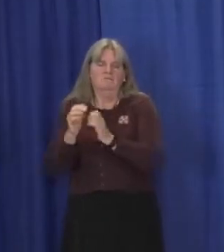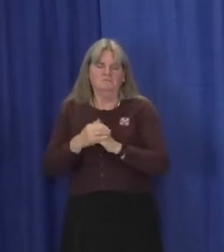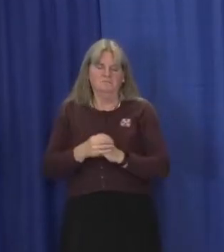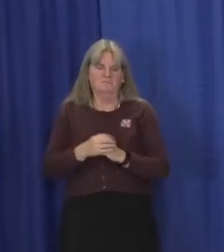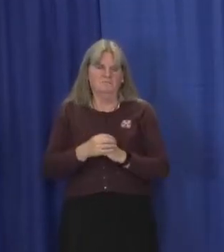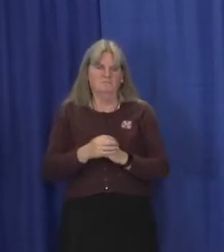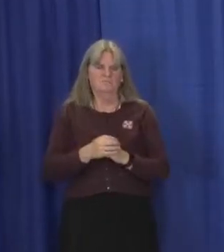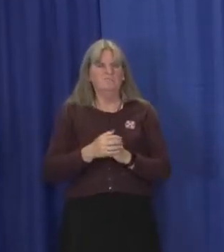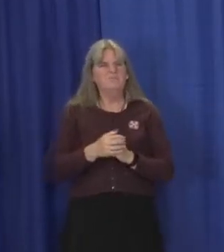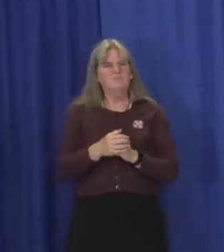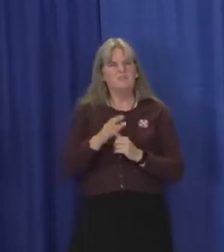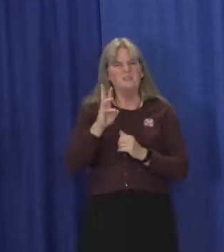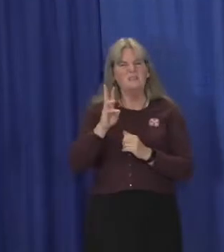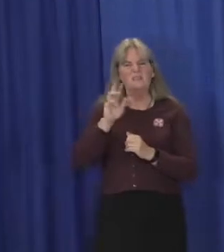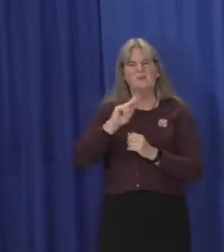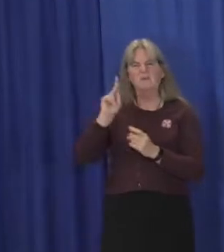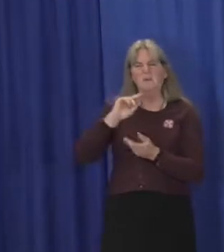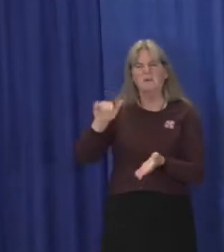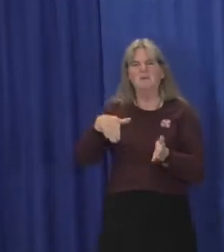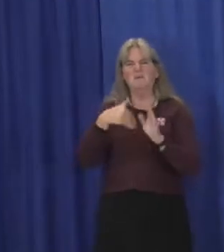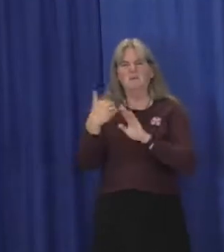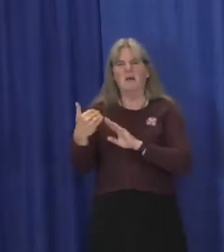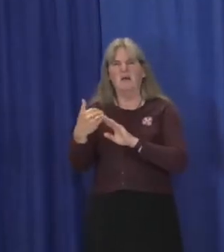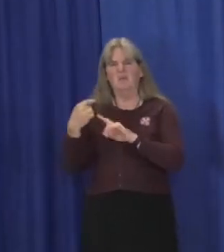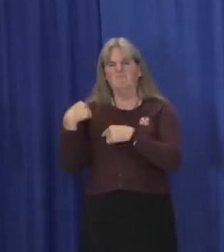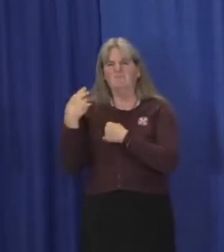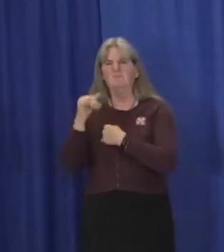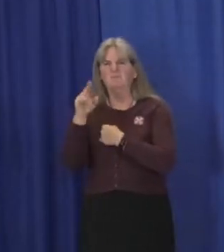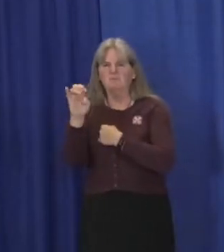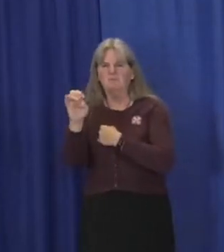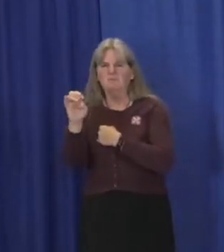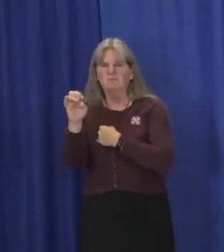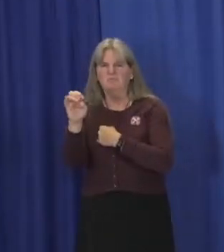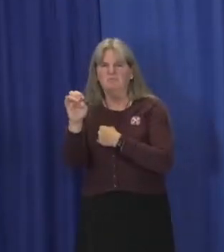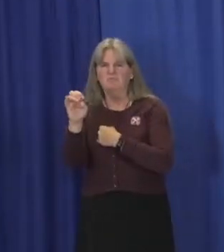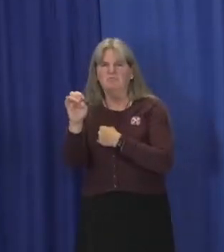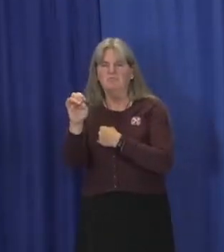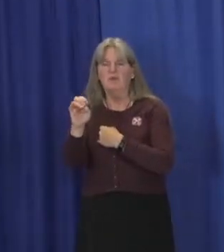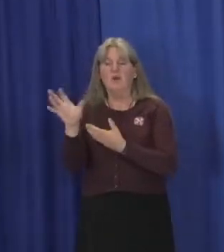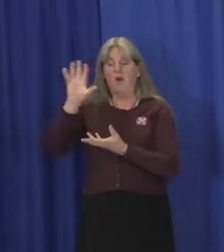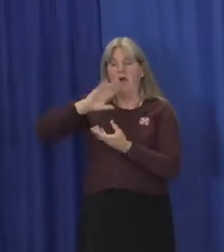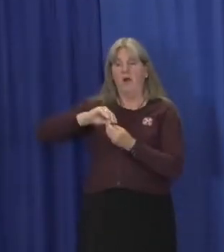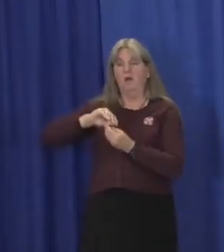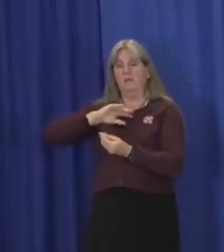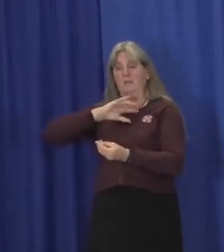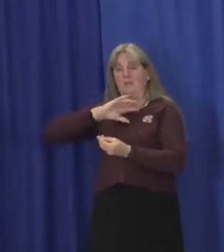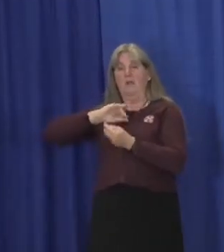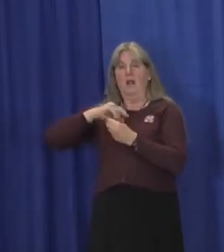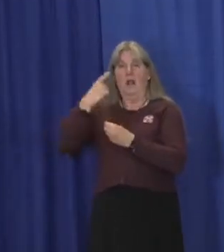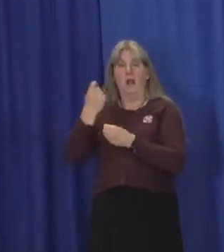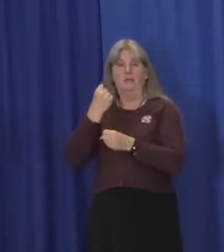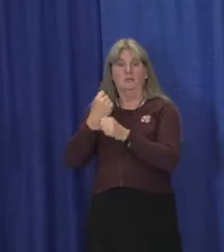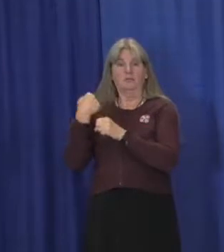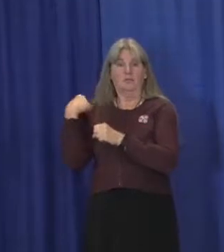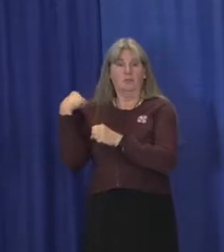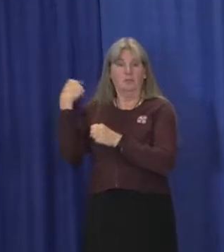We have lost 6 Yukoners to COVID since June, and 8 since the onset of this